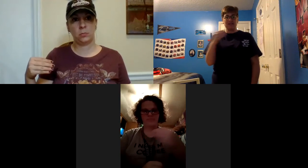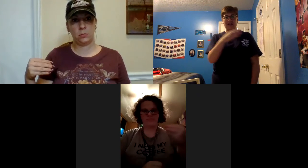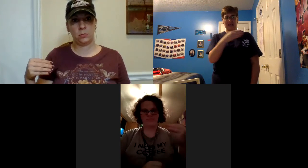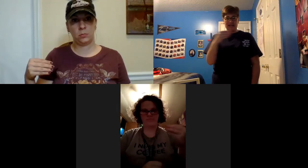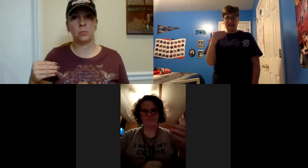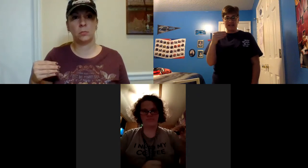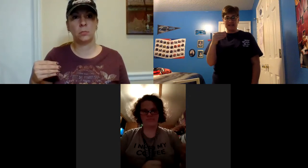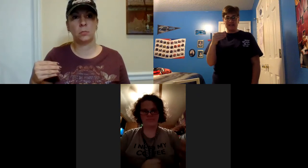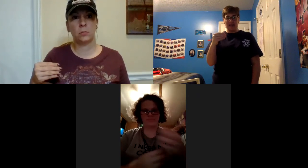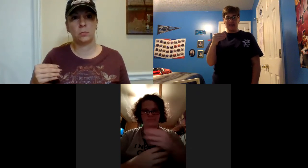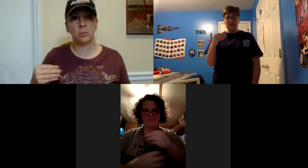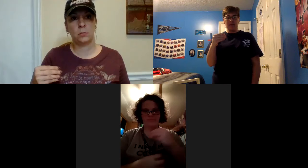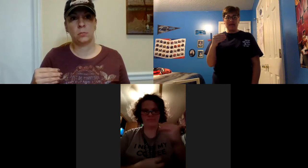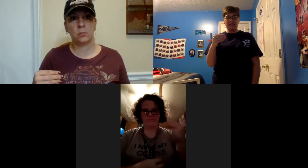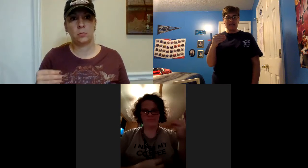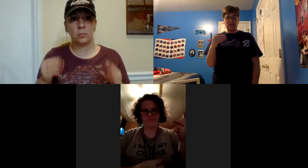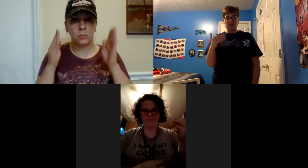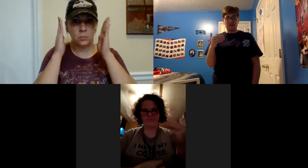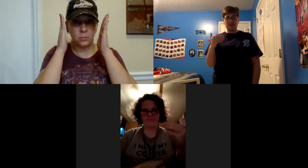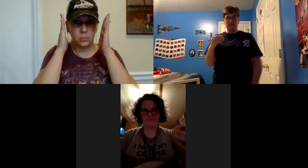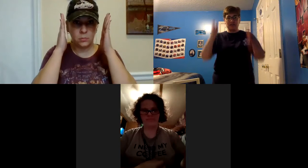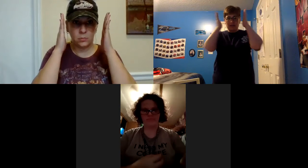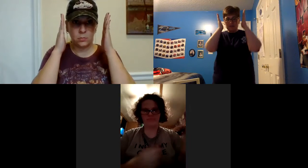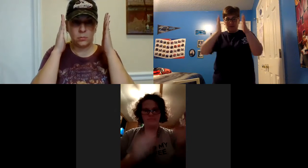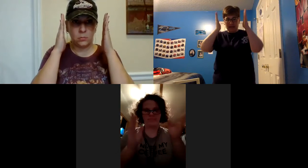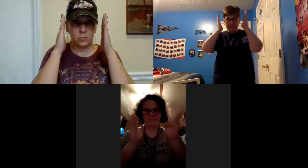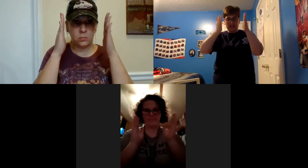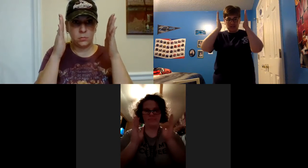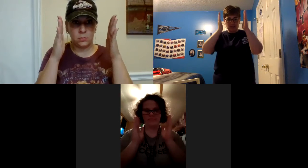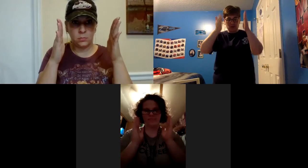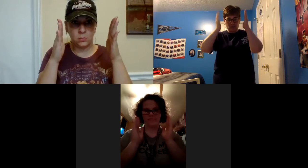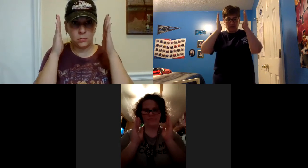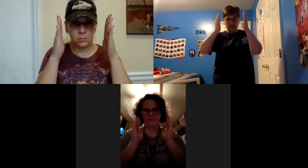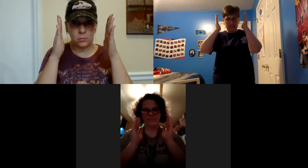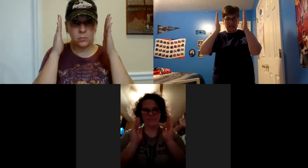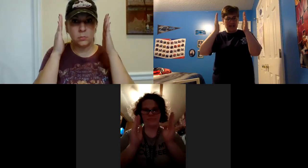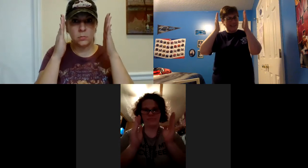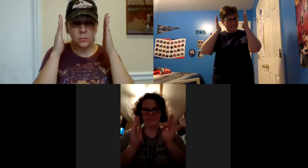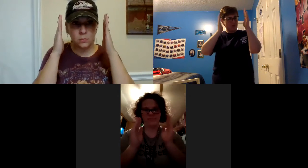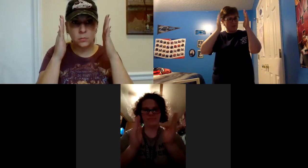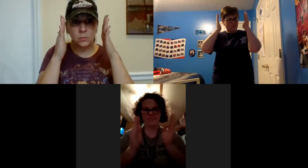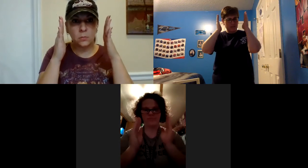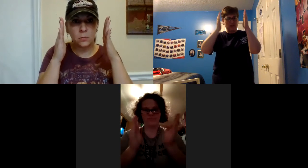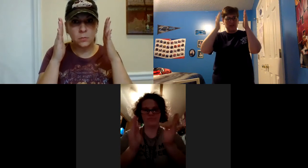good, and then pay attention. Yeah, so pay attention is one we learned tonight. And I